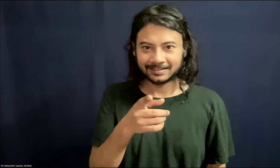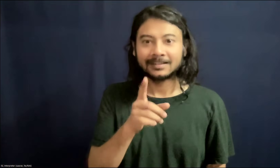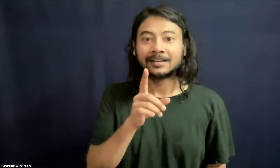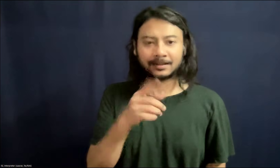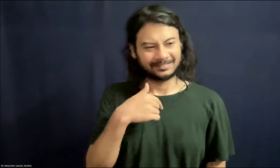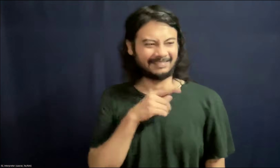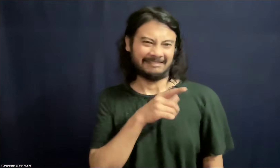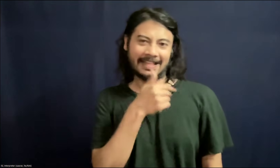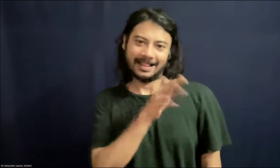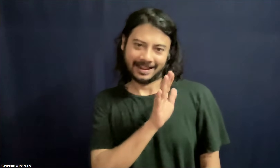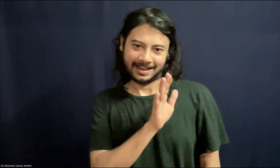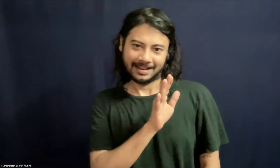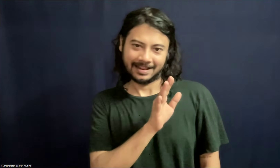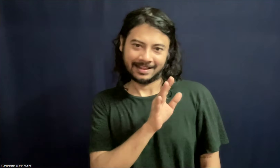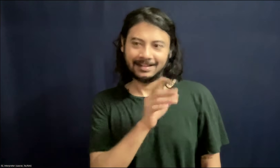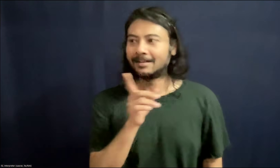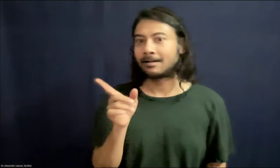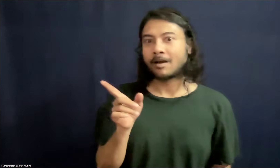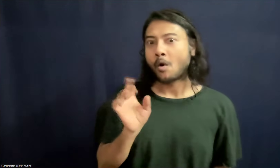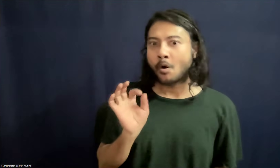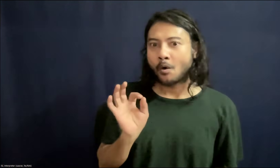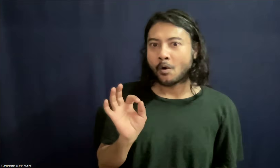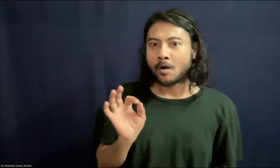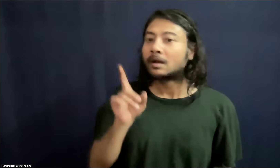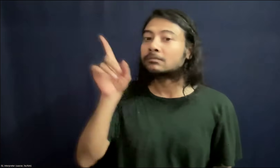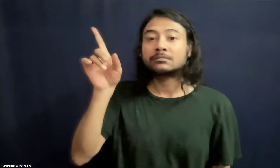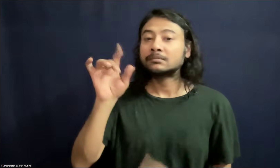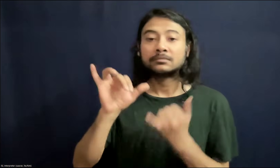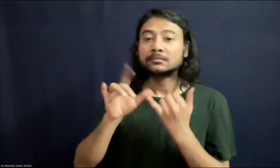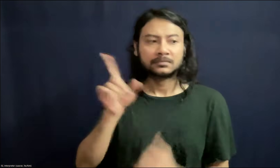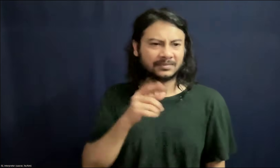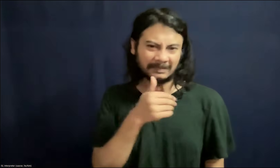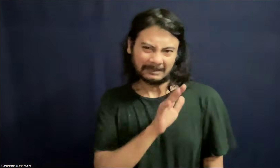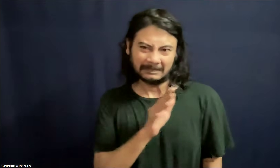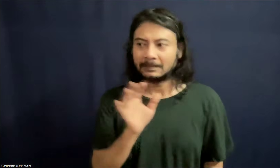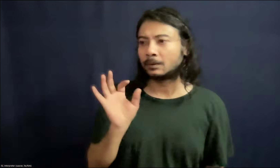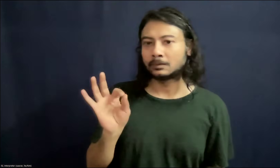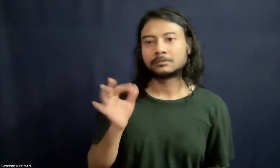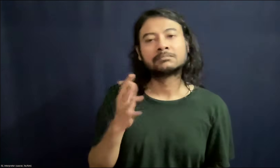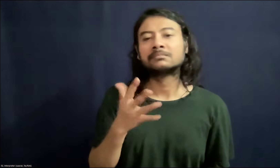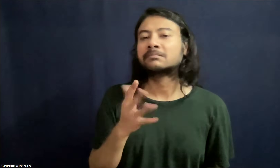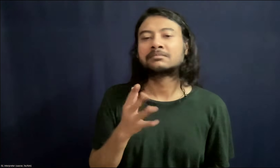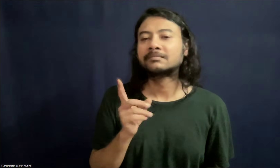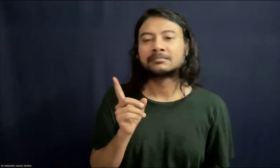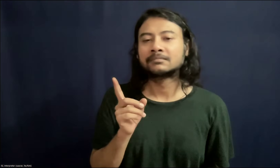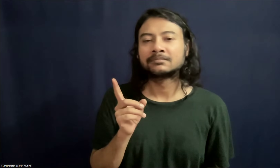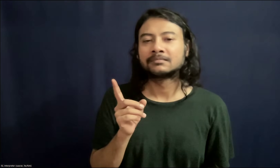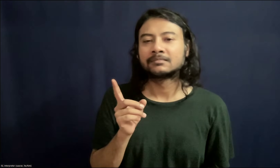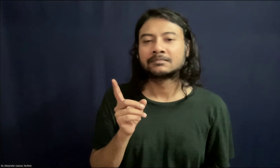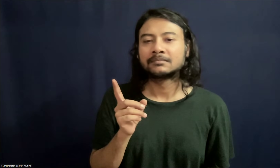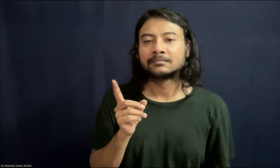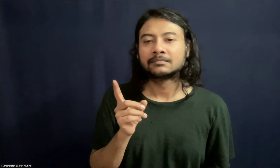So Paramatma is present. Also, you'll be surprised to know, is also present in the